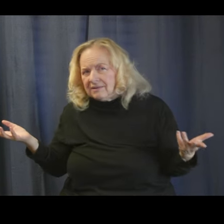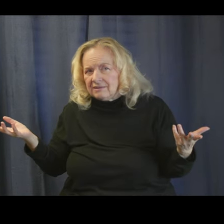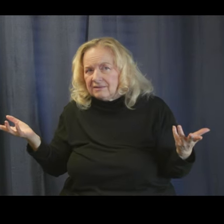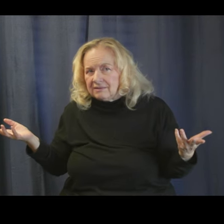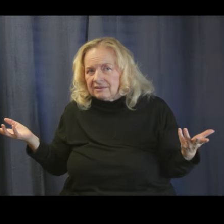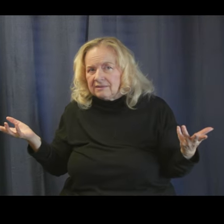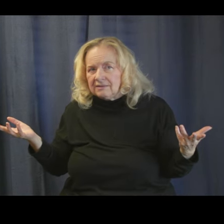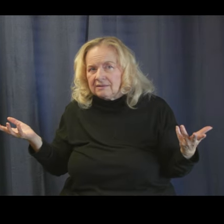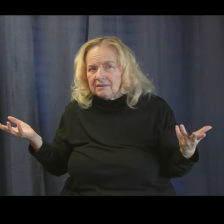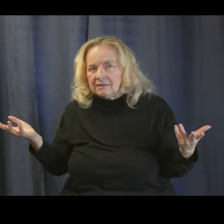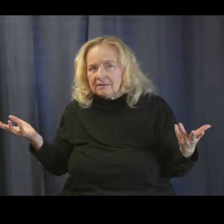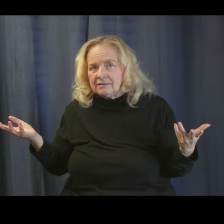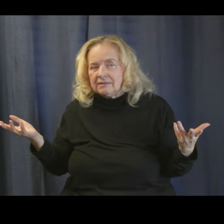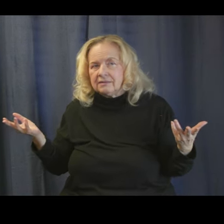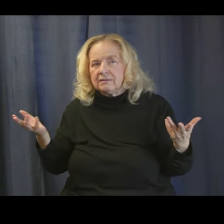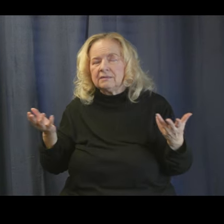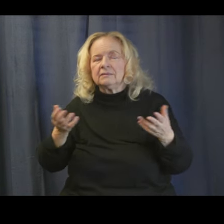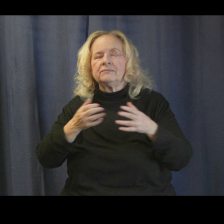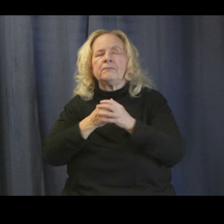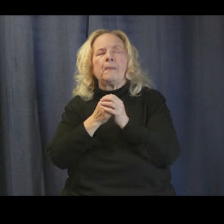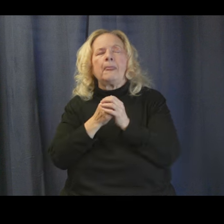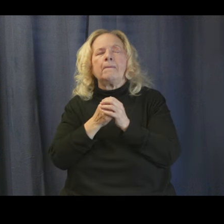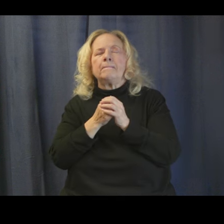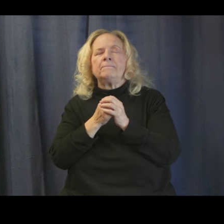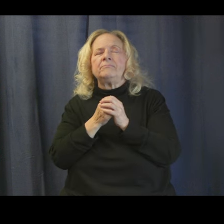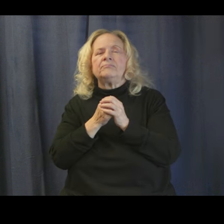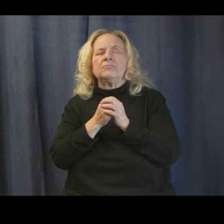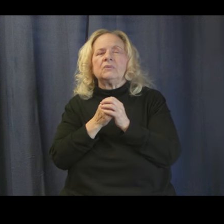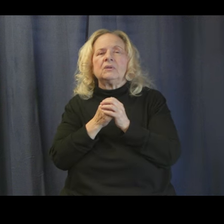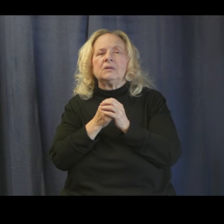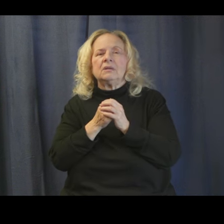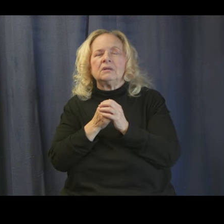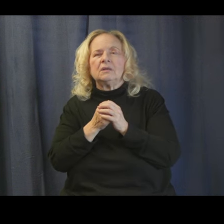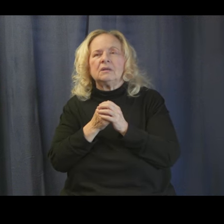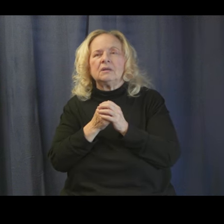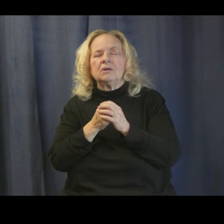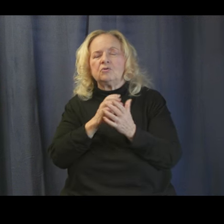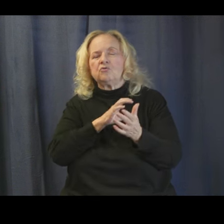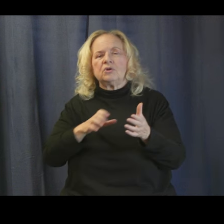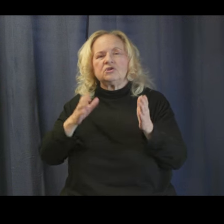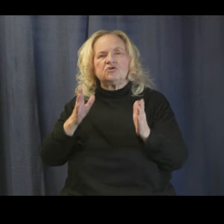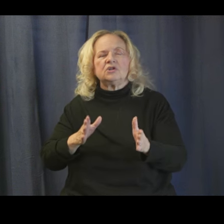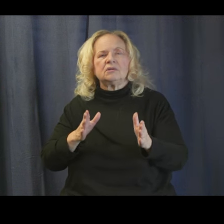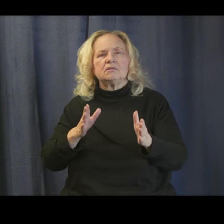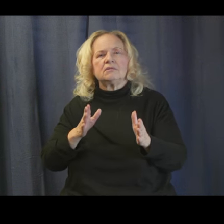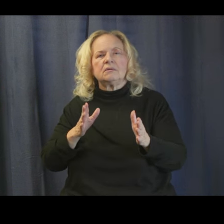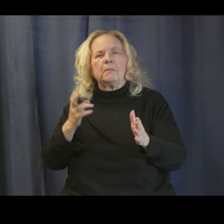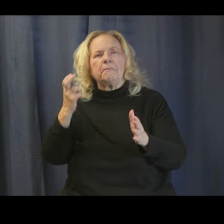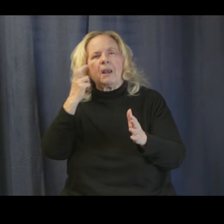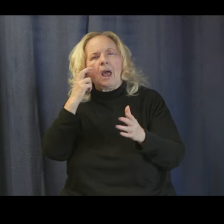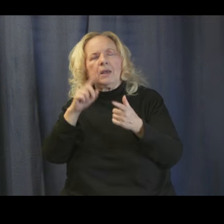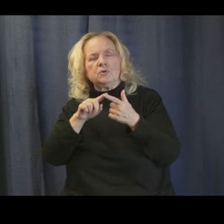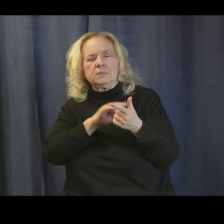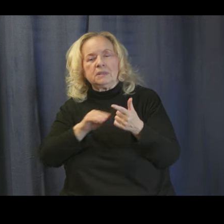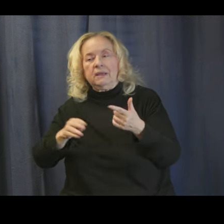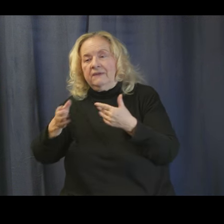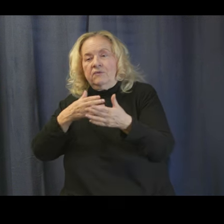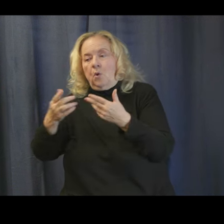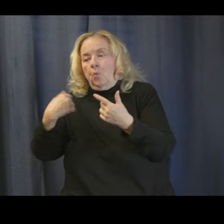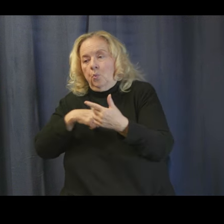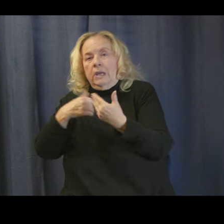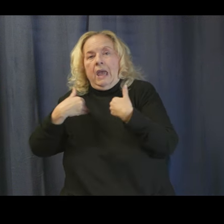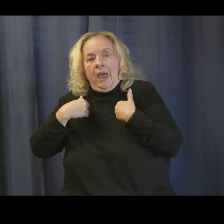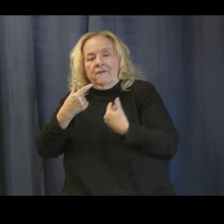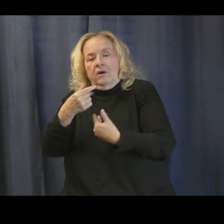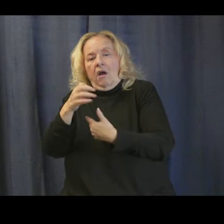Hello? Okay. What is more, such a statement ignores Christianity's own blindness to the Messiah. Even though we've